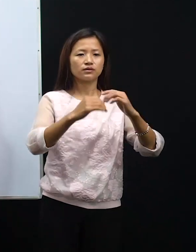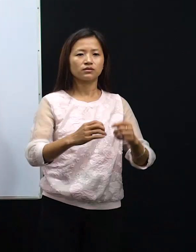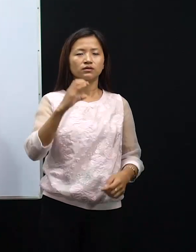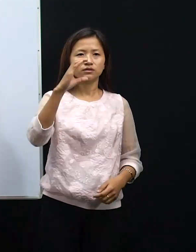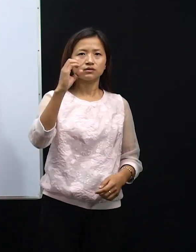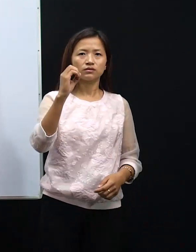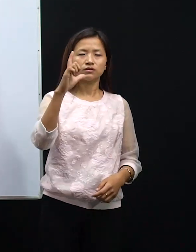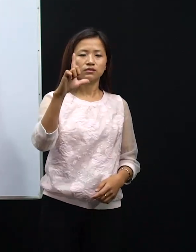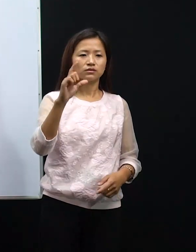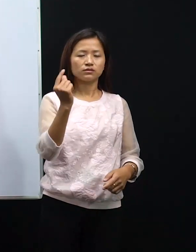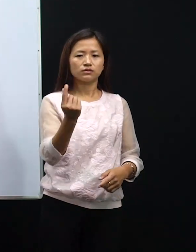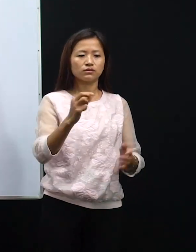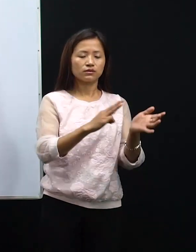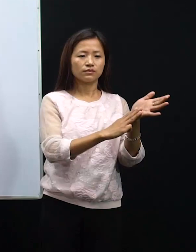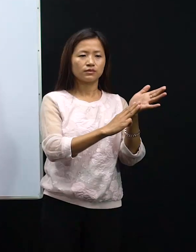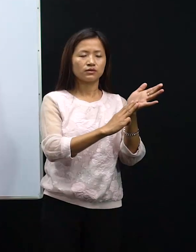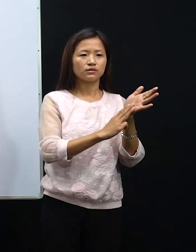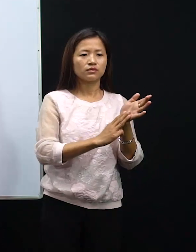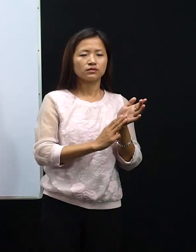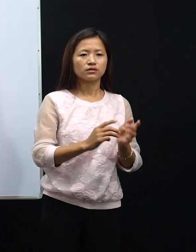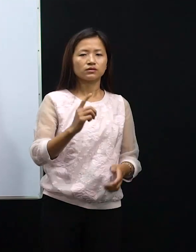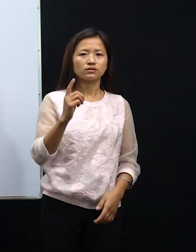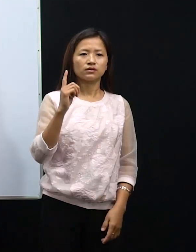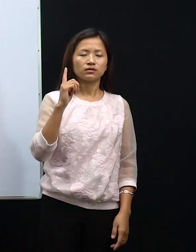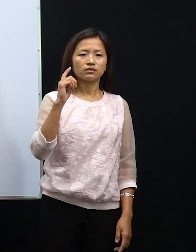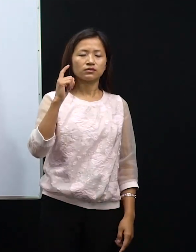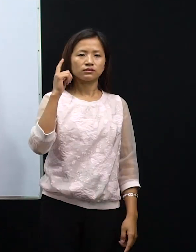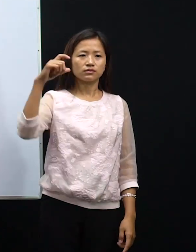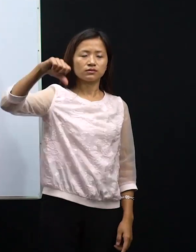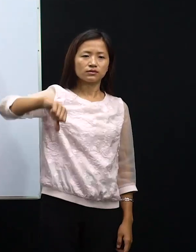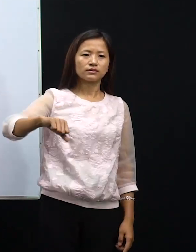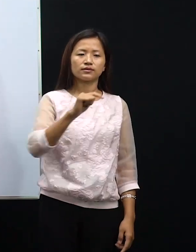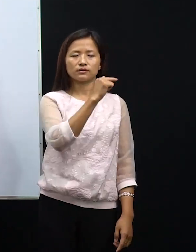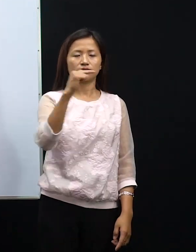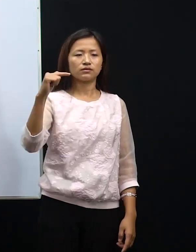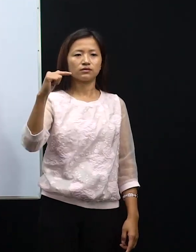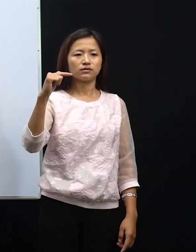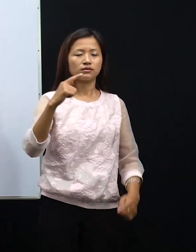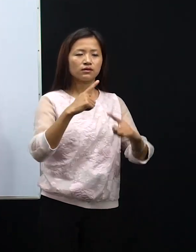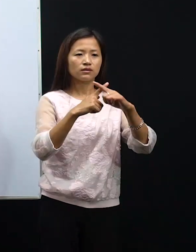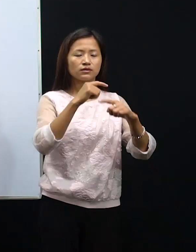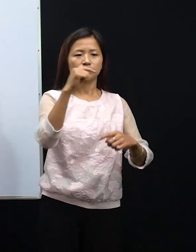column. So that 9x minus 10 will come here. 9x minus 10.